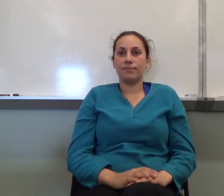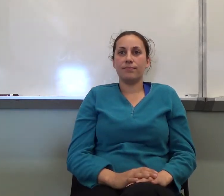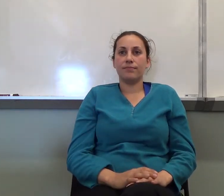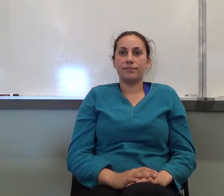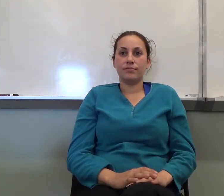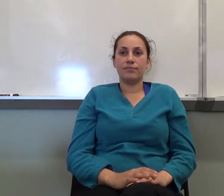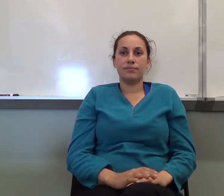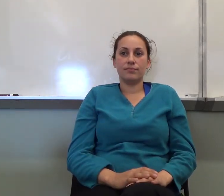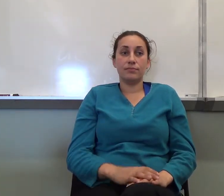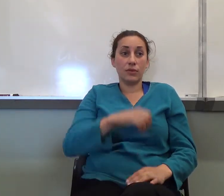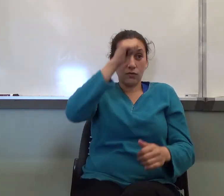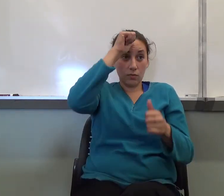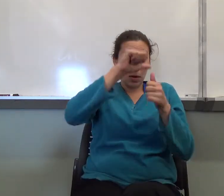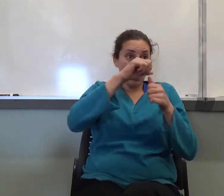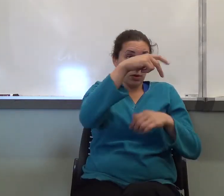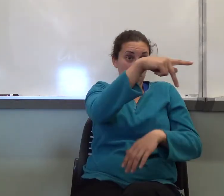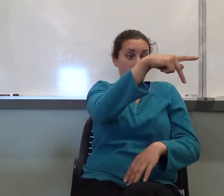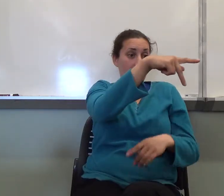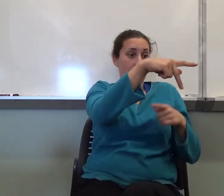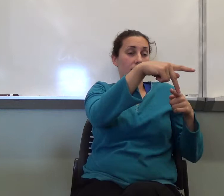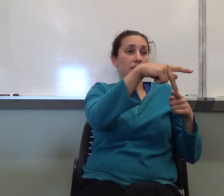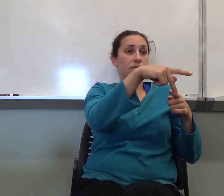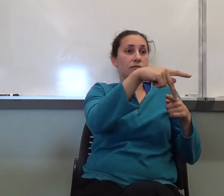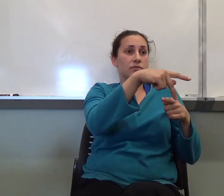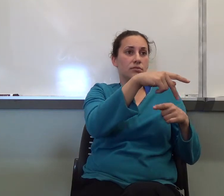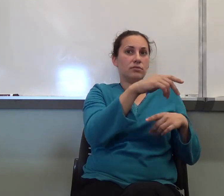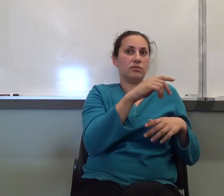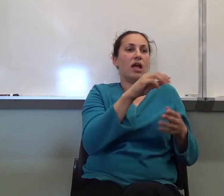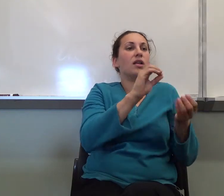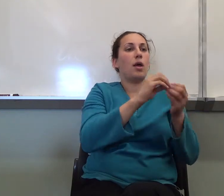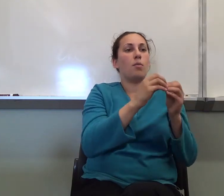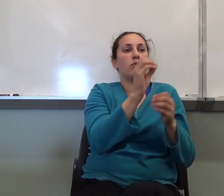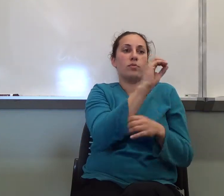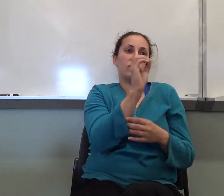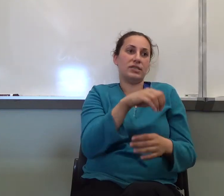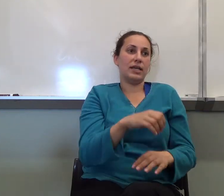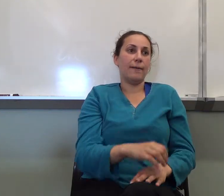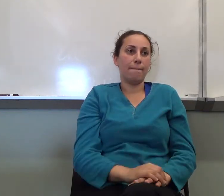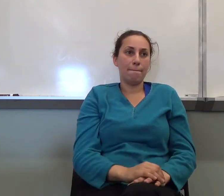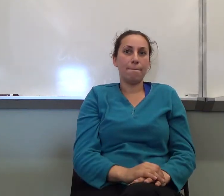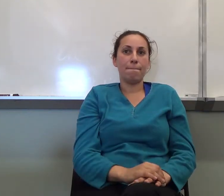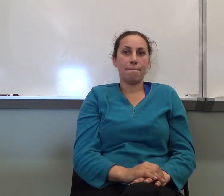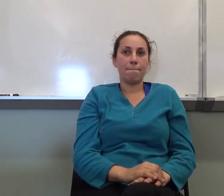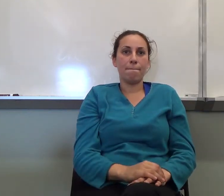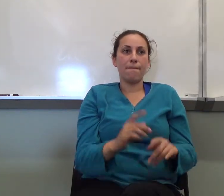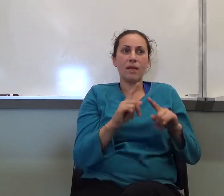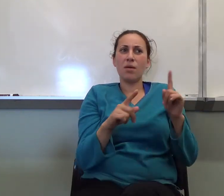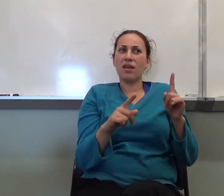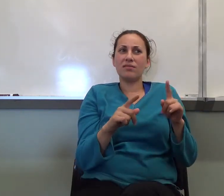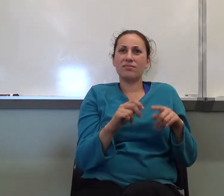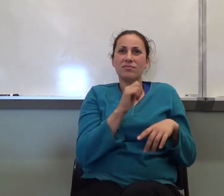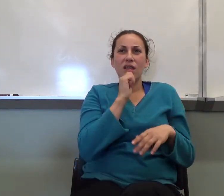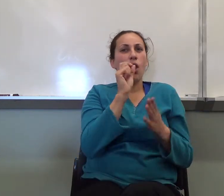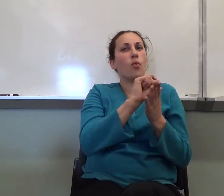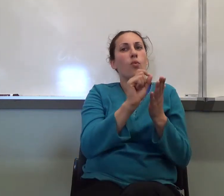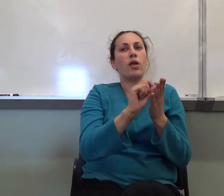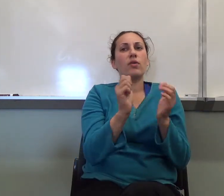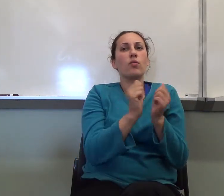And remember, the P up there is the actual number of the percent, but it's not written with a percent sign. So if you're going to